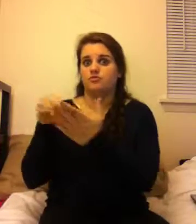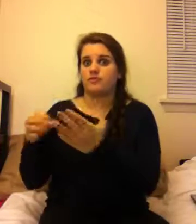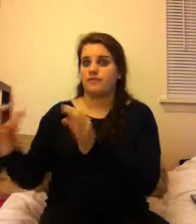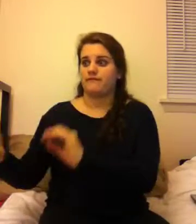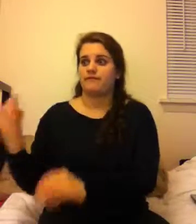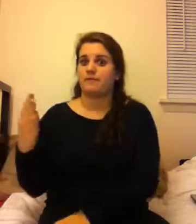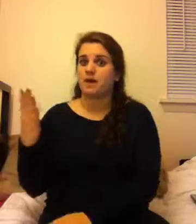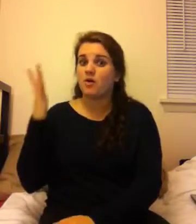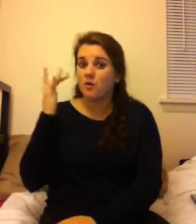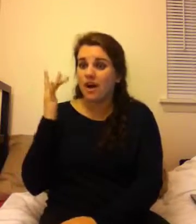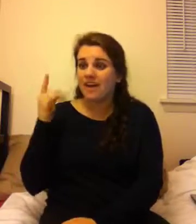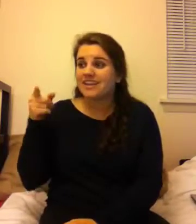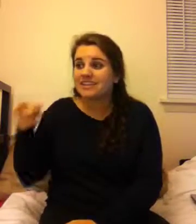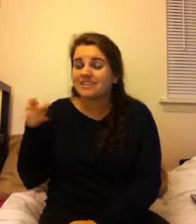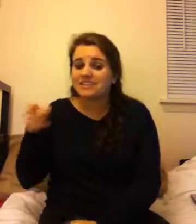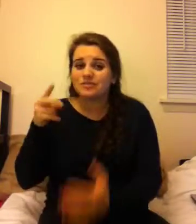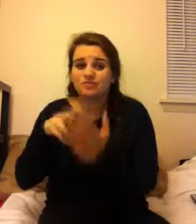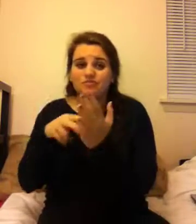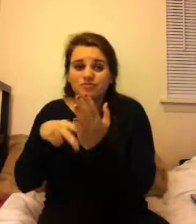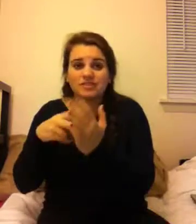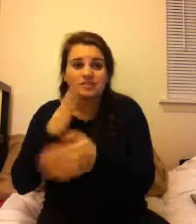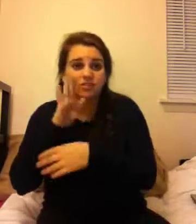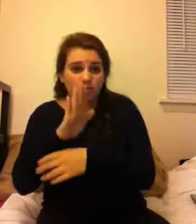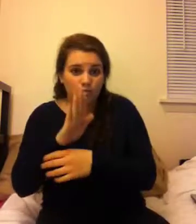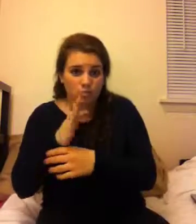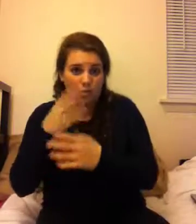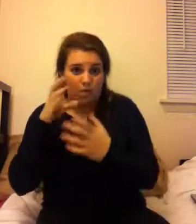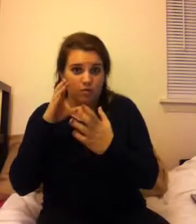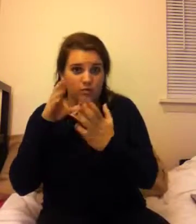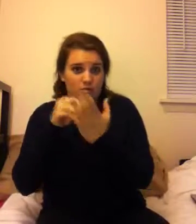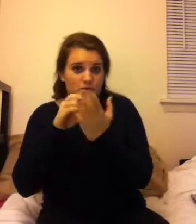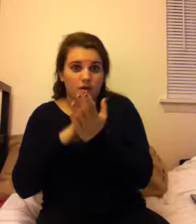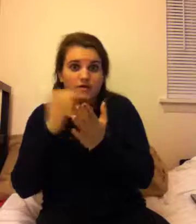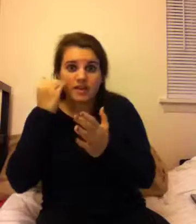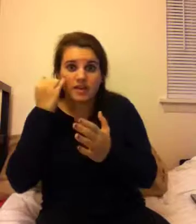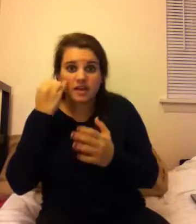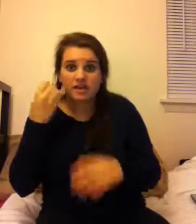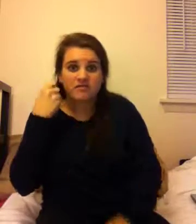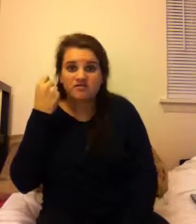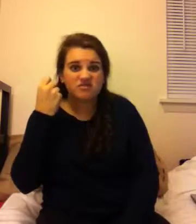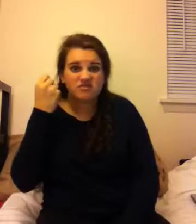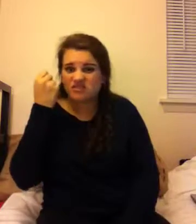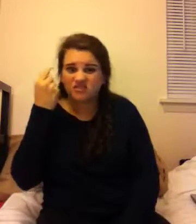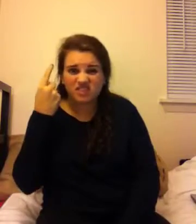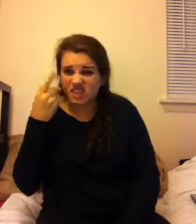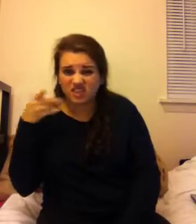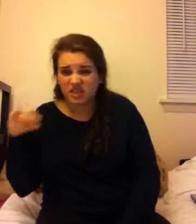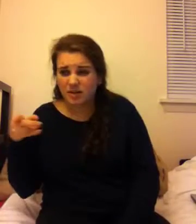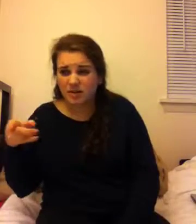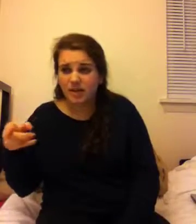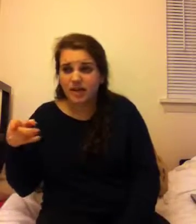If it's going well, and he's learning a lot, he'll be able to use them, and that's